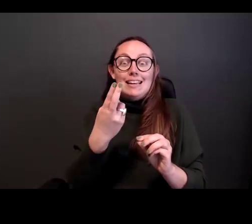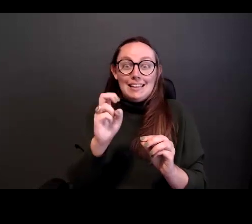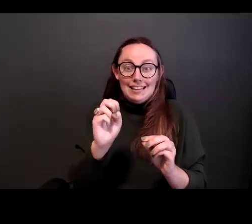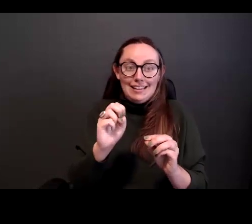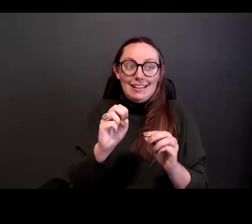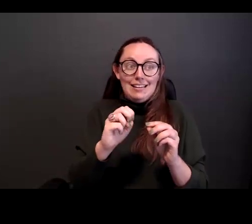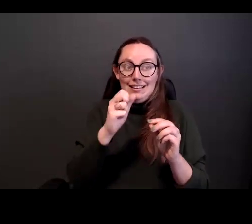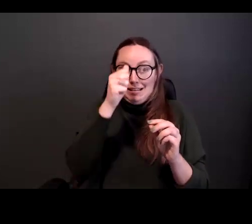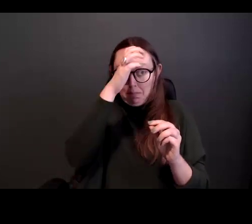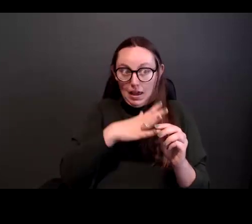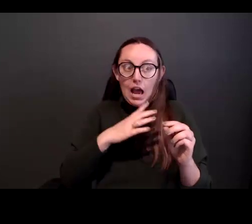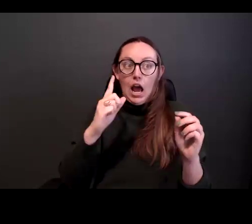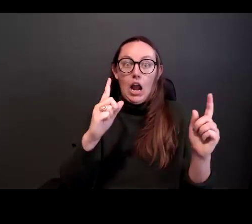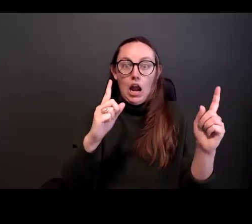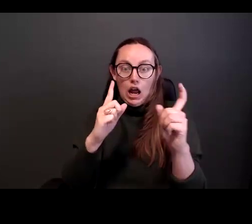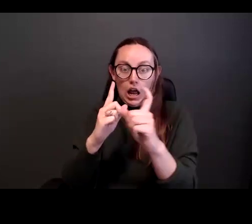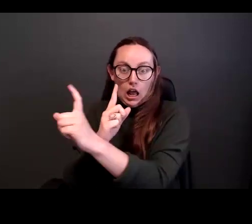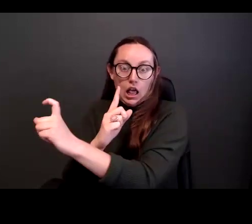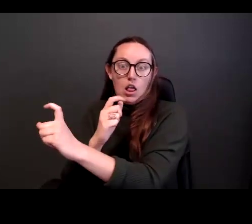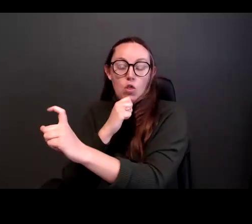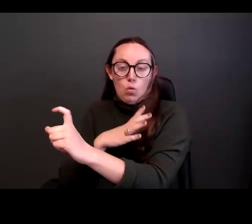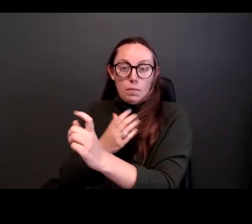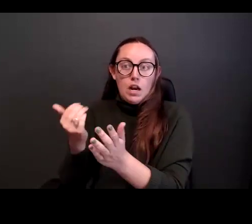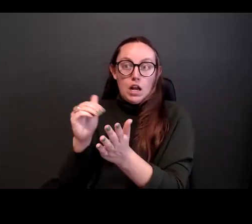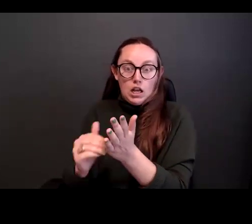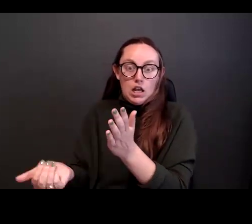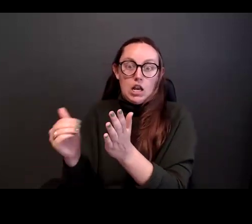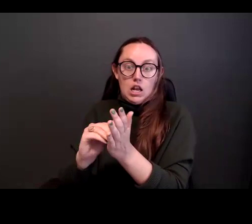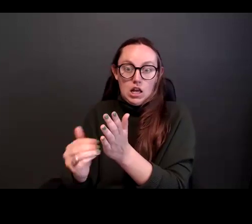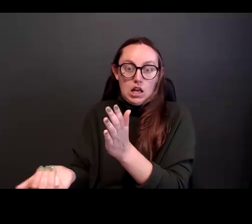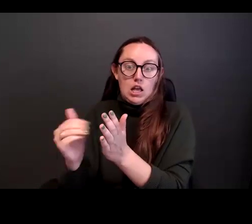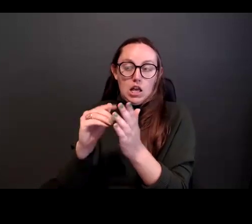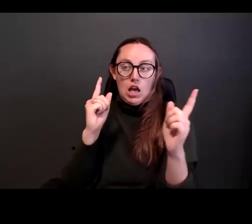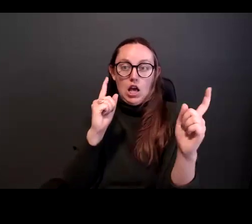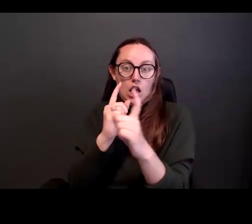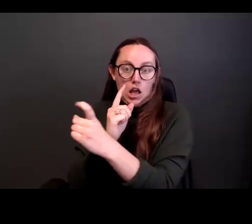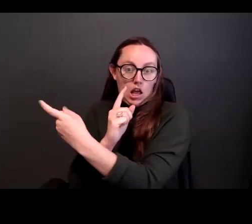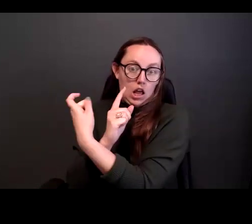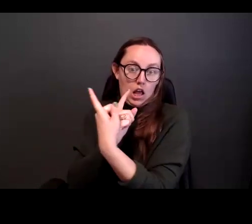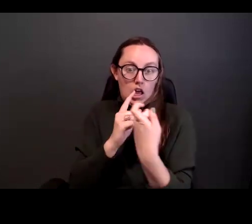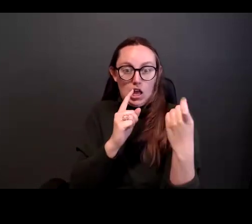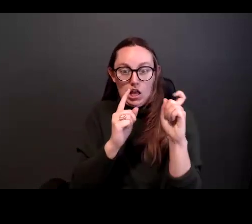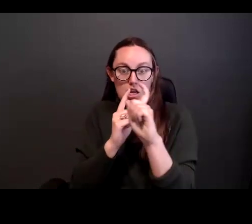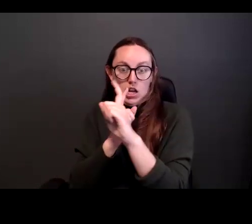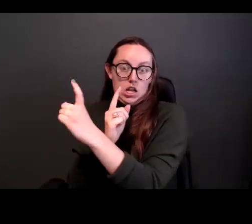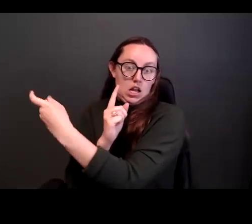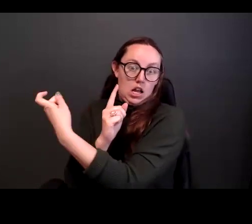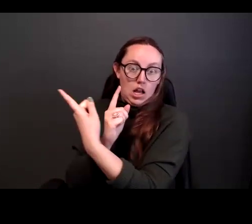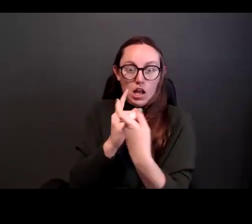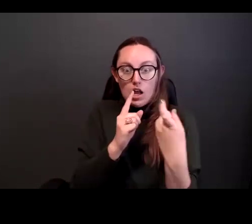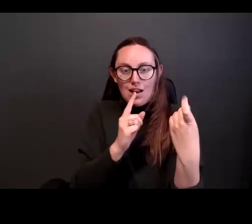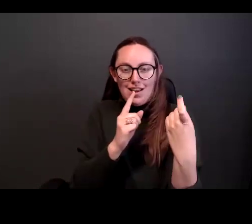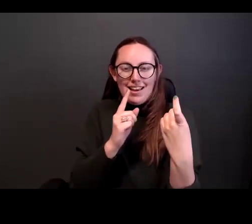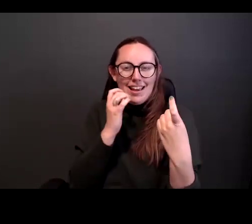party. You've got this guy, walking into walls because he's captivated by this